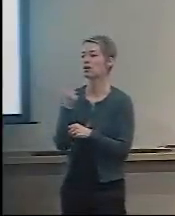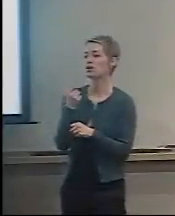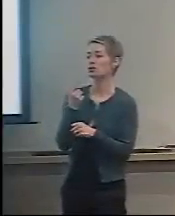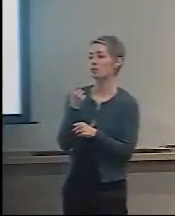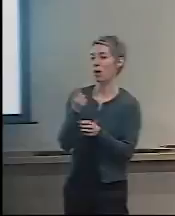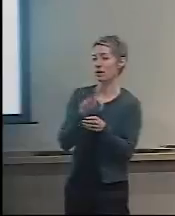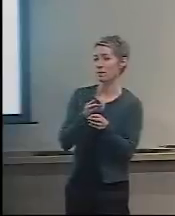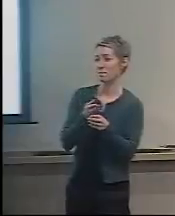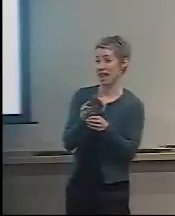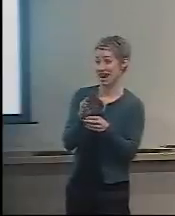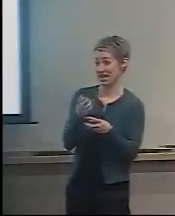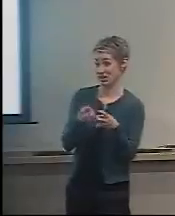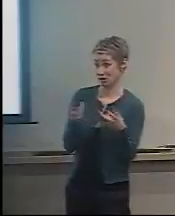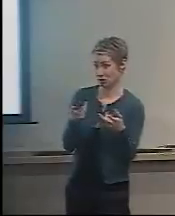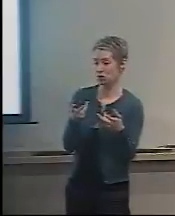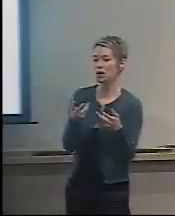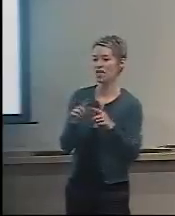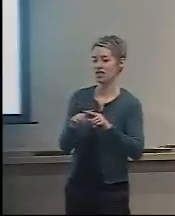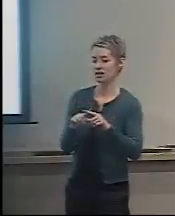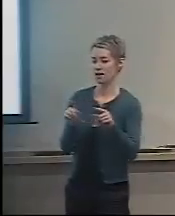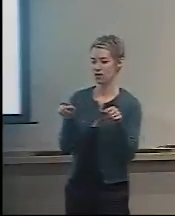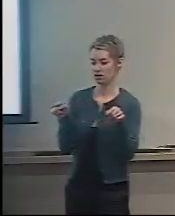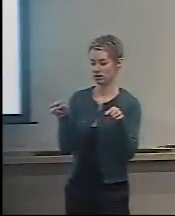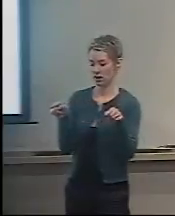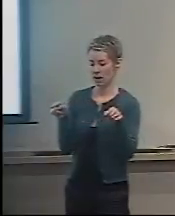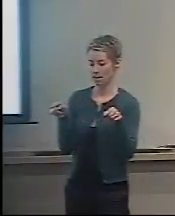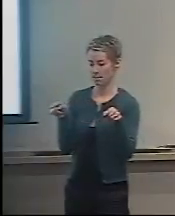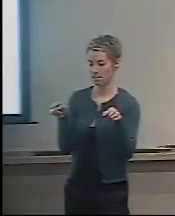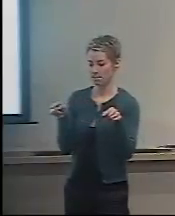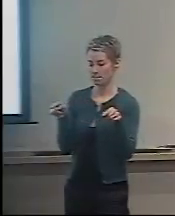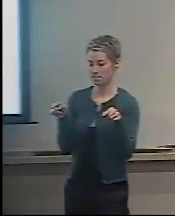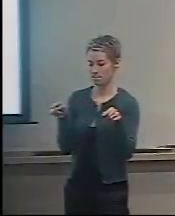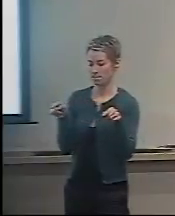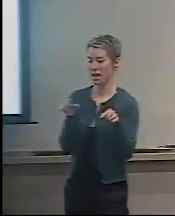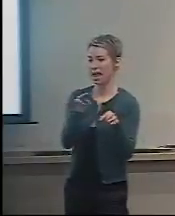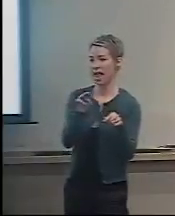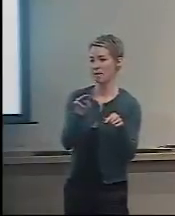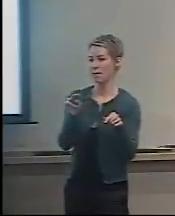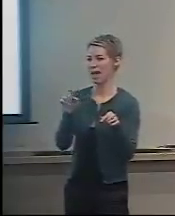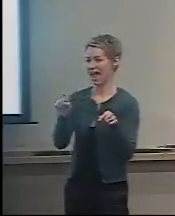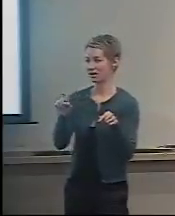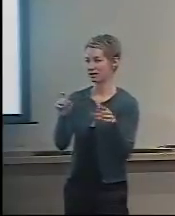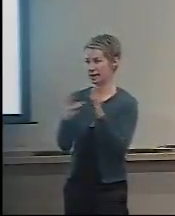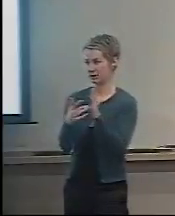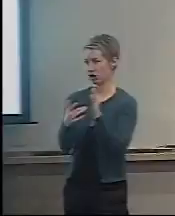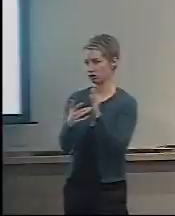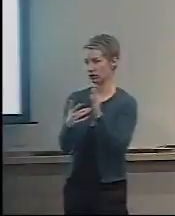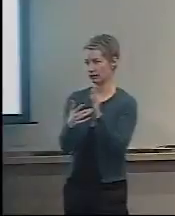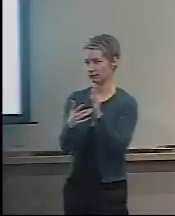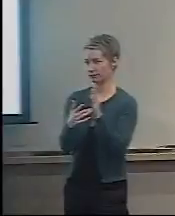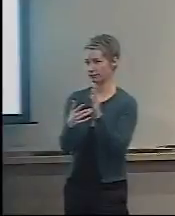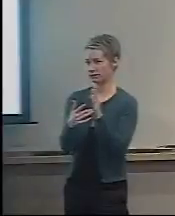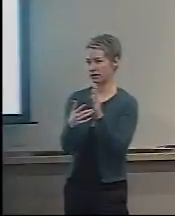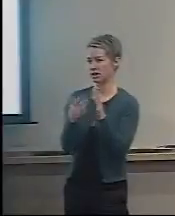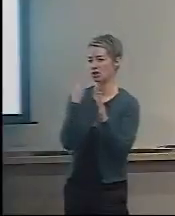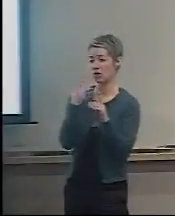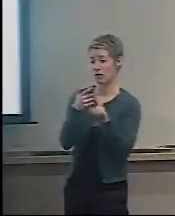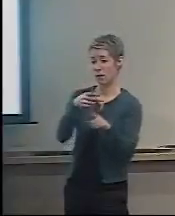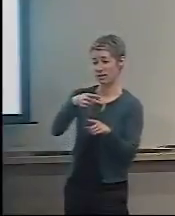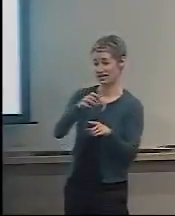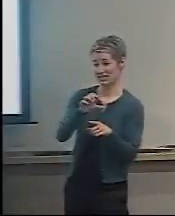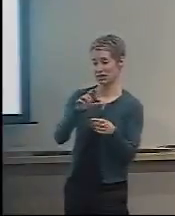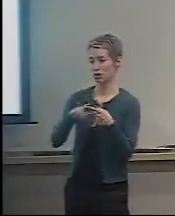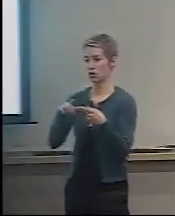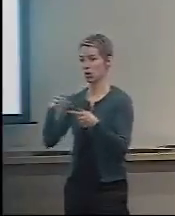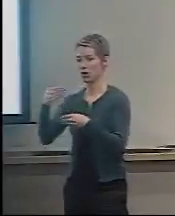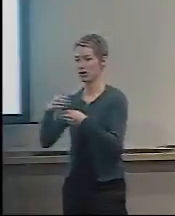main issues was the difference, the MMX technology, going from a PC to the